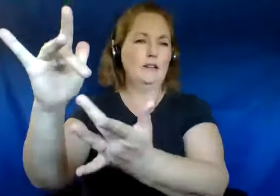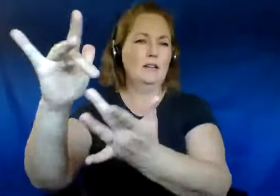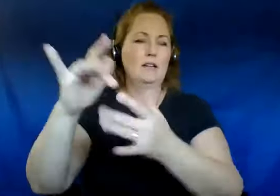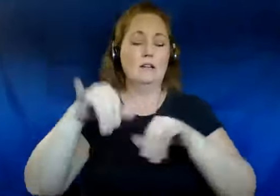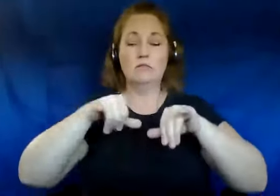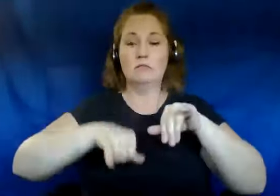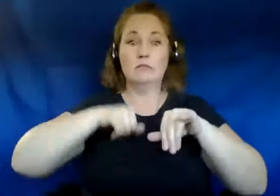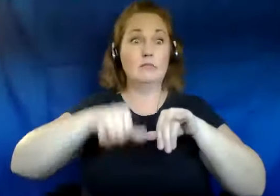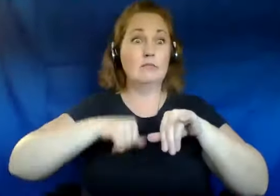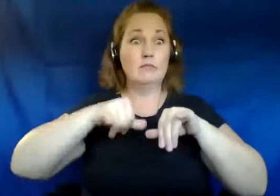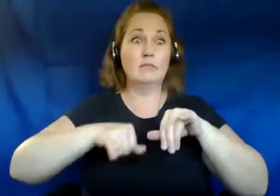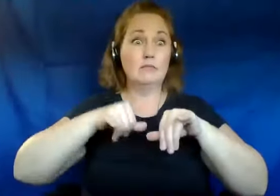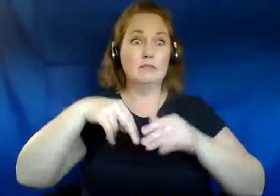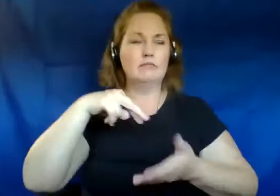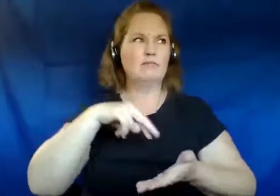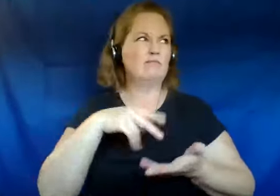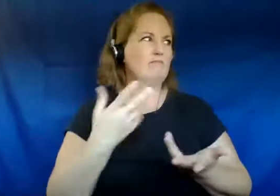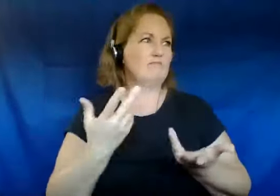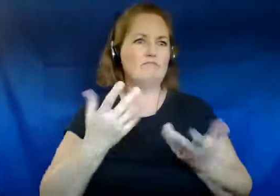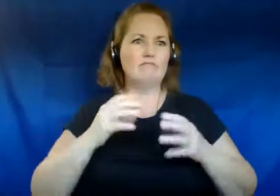stagnate. The following are some